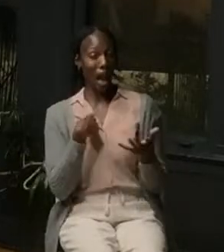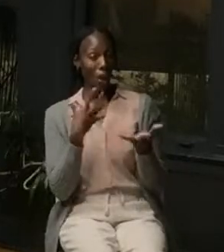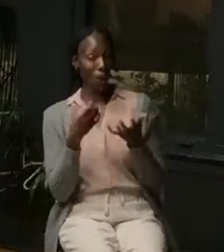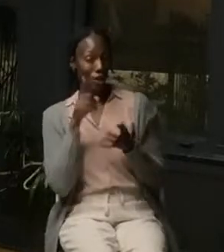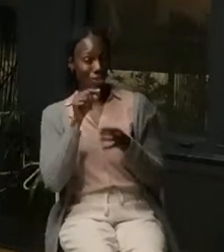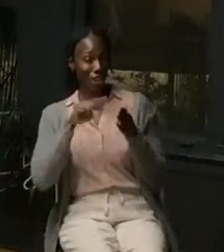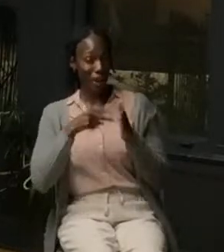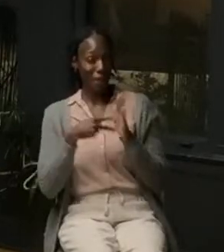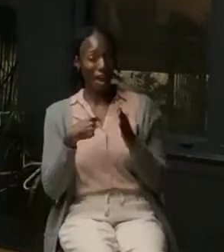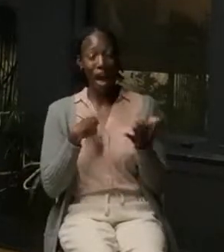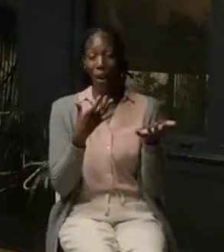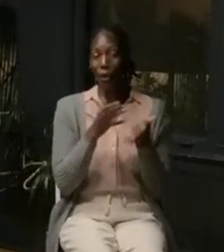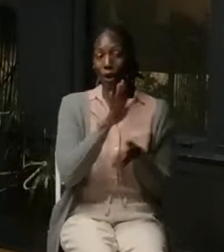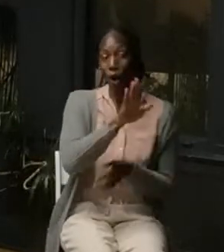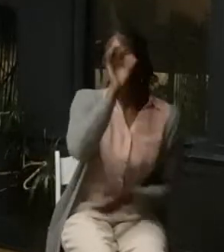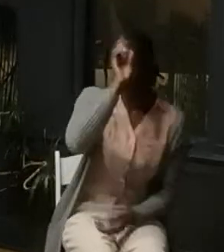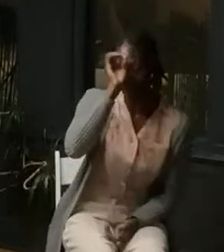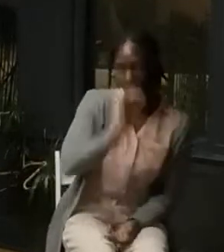Opinion."